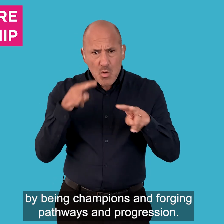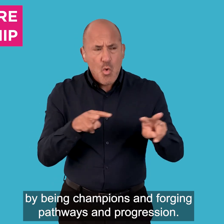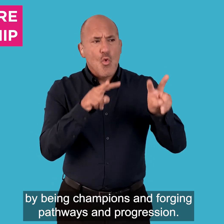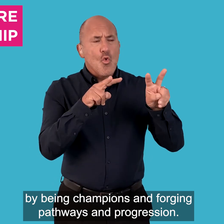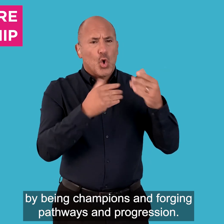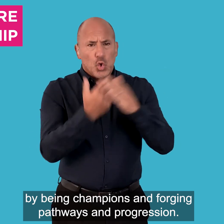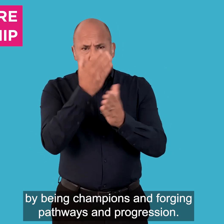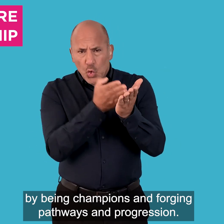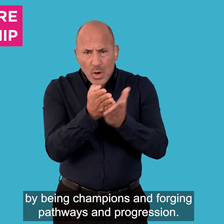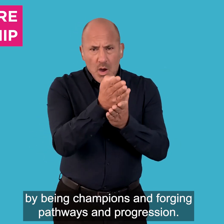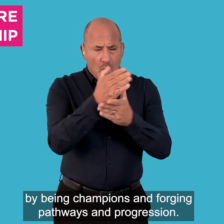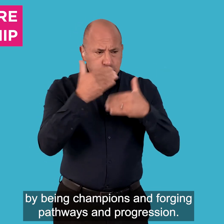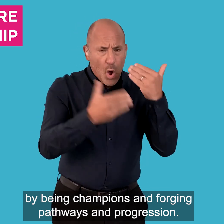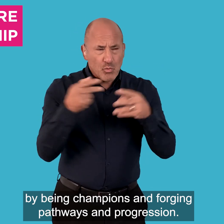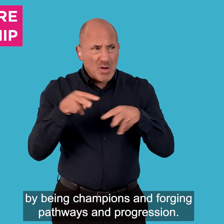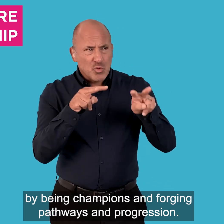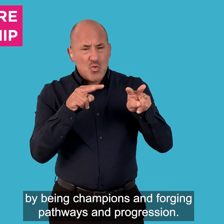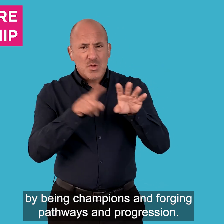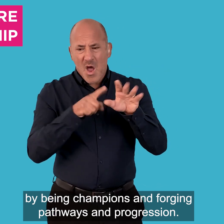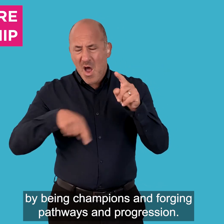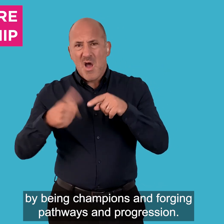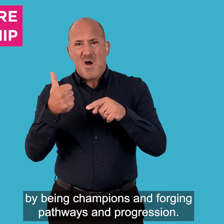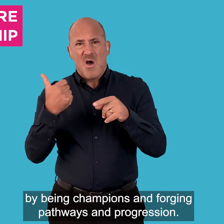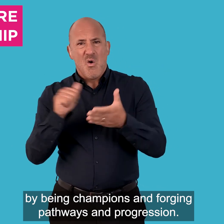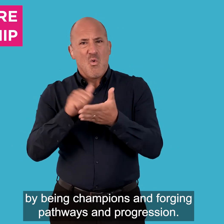forging pathways and progression.